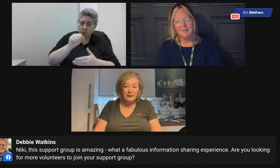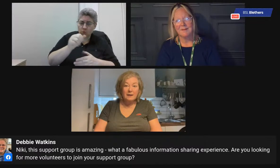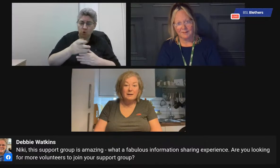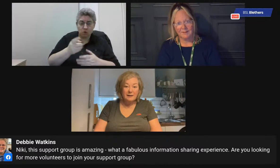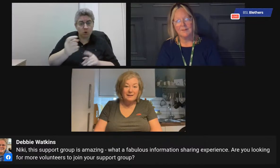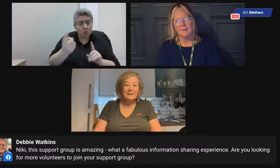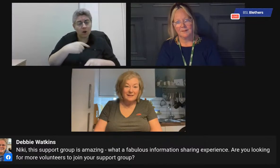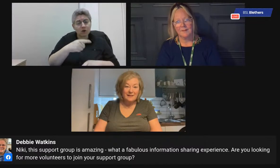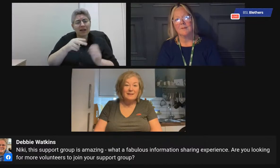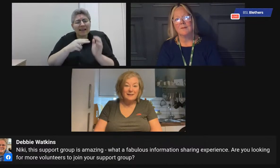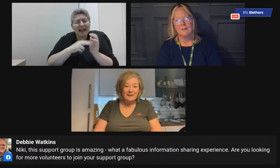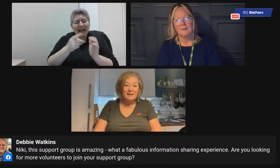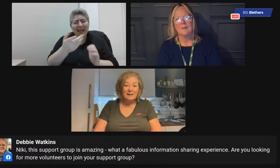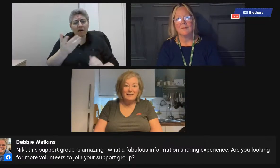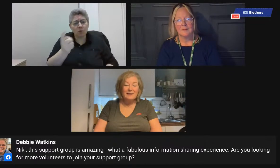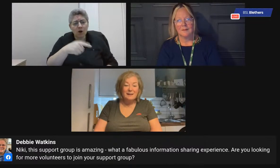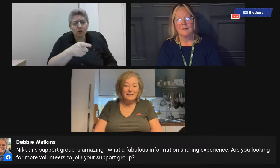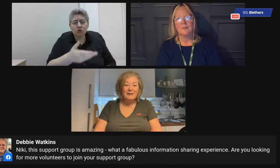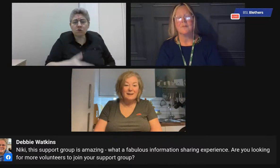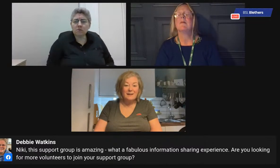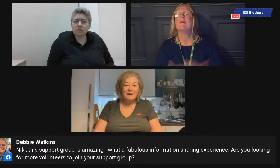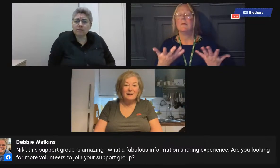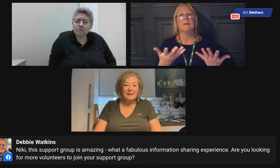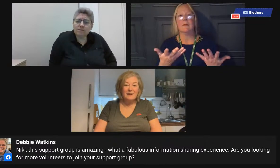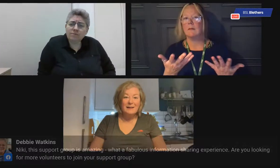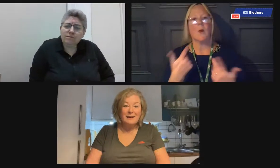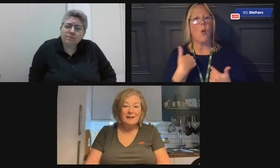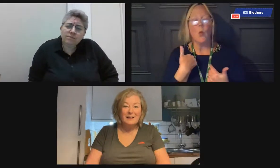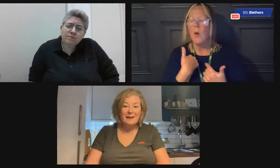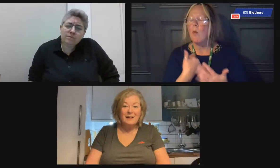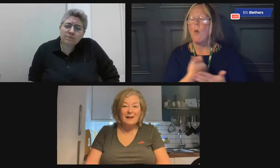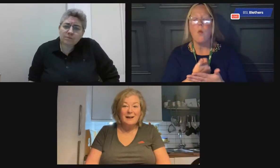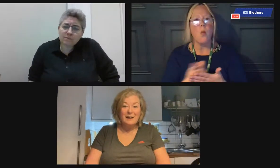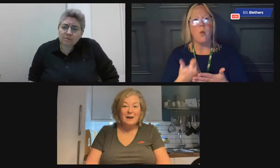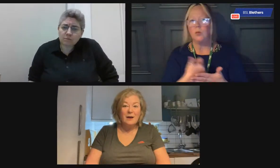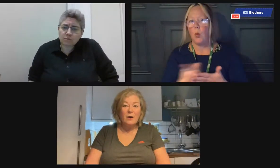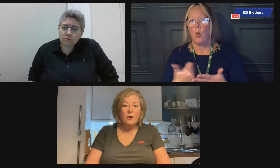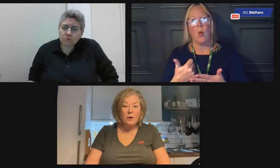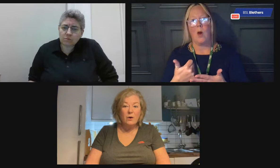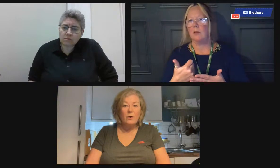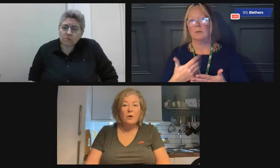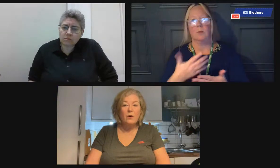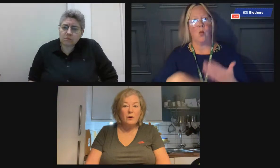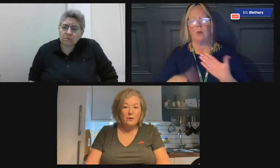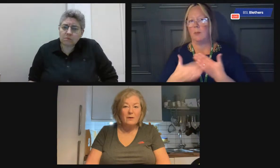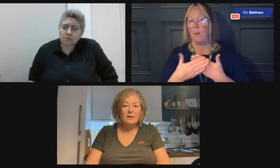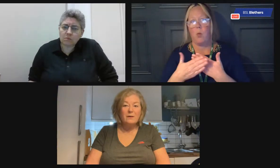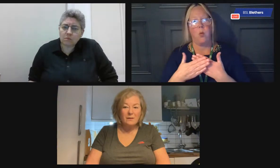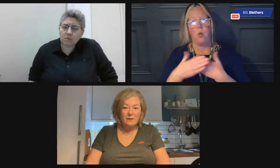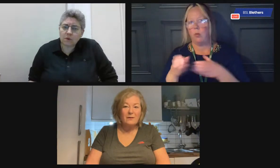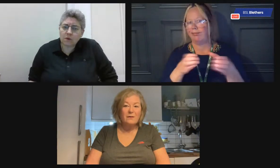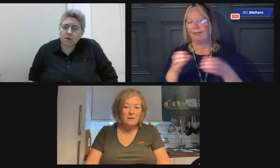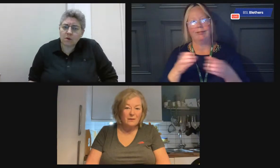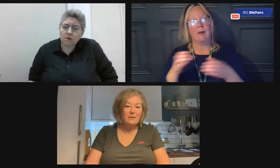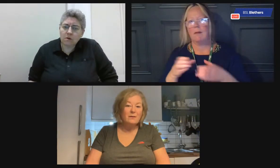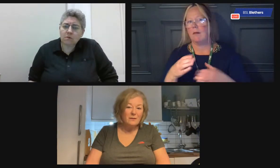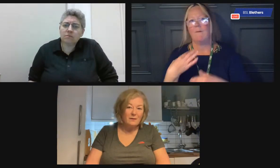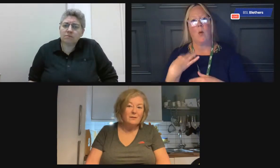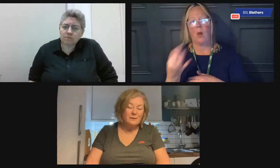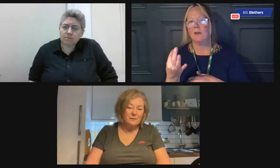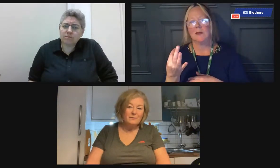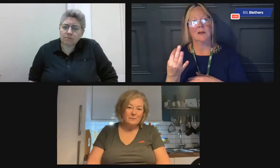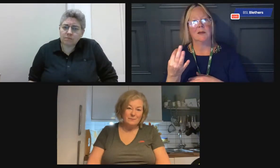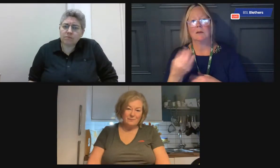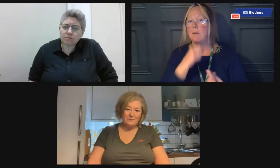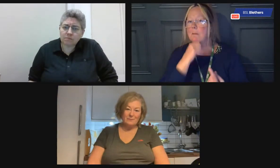experience. So she's asking, are you looking for more volunteers to join your support group? Always. Always,